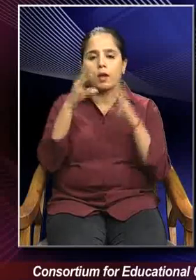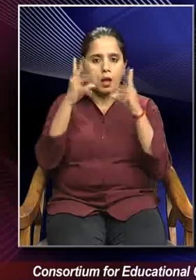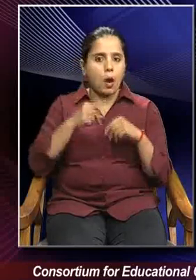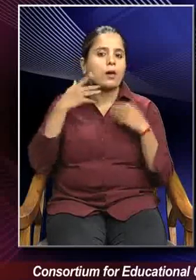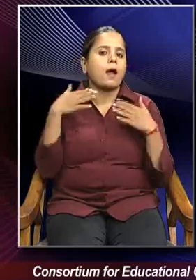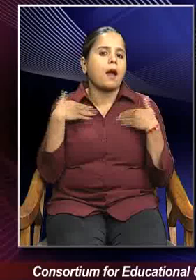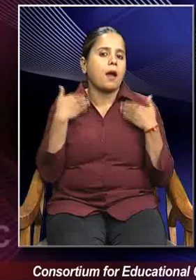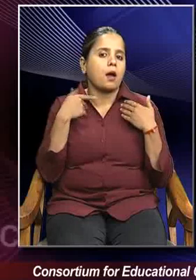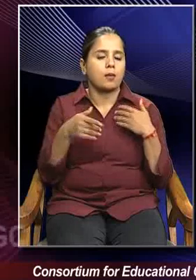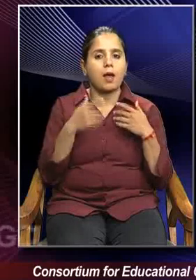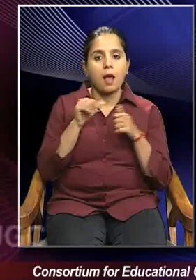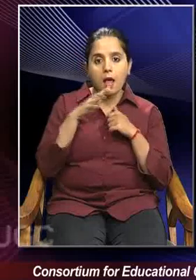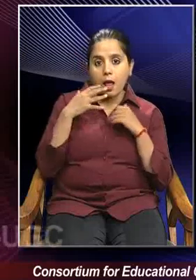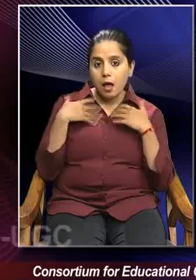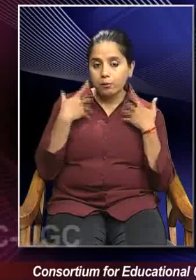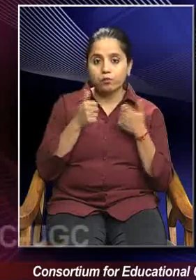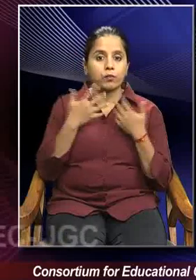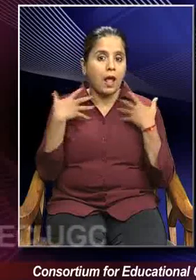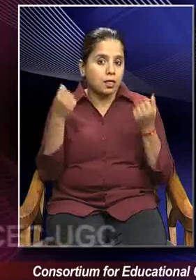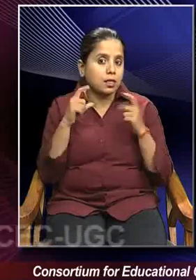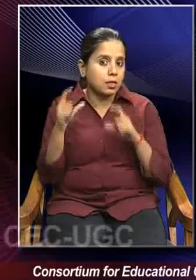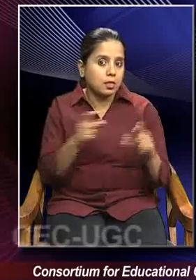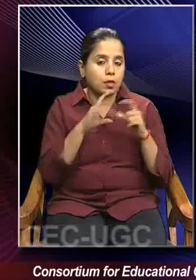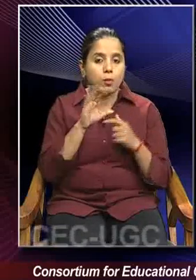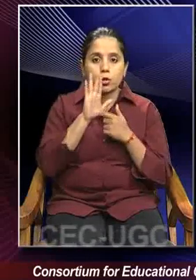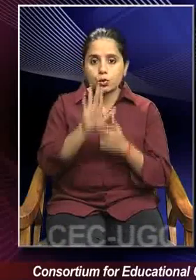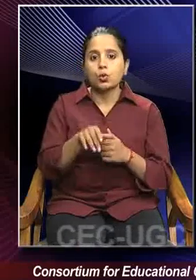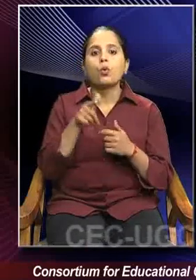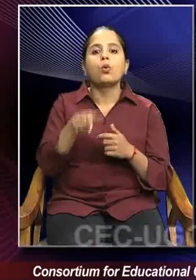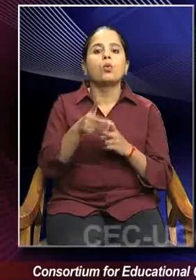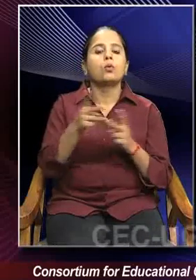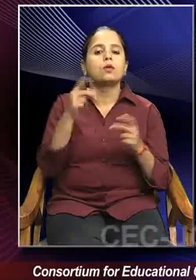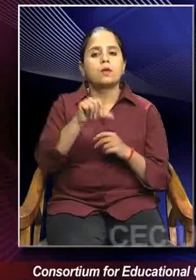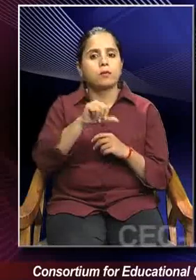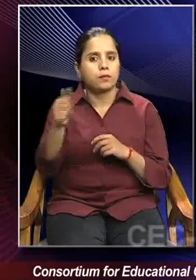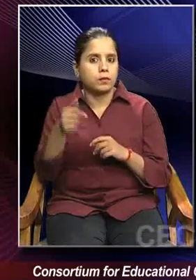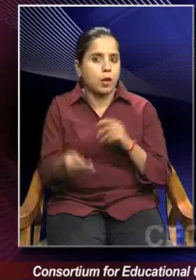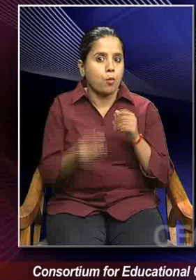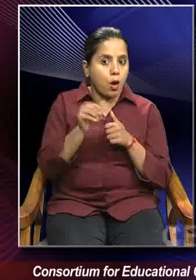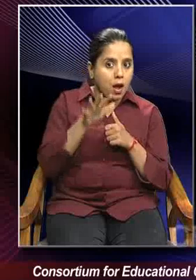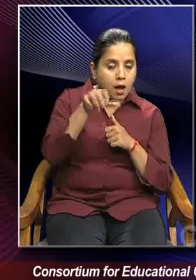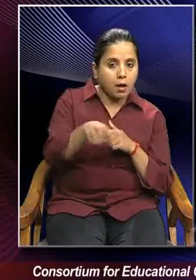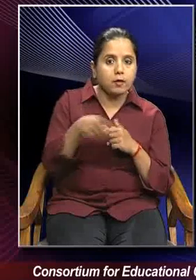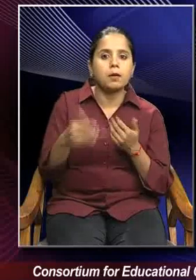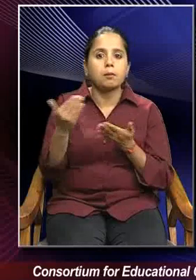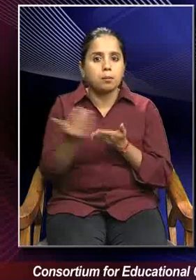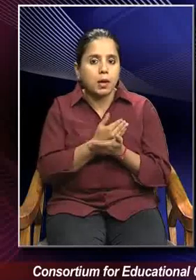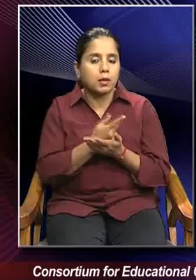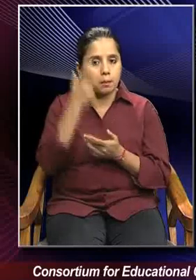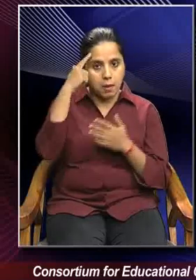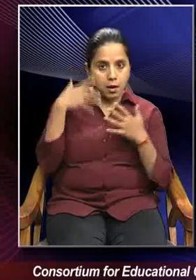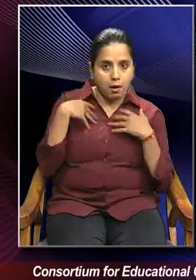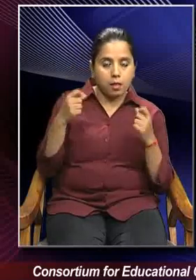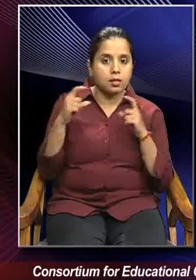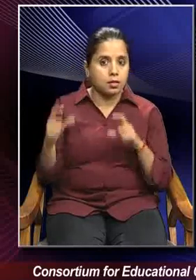happiness through healthcare indicators, that is the access, preventive, curative mental health